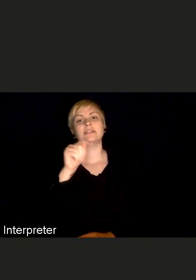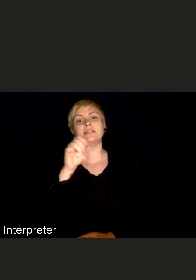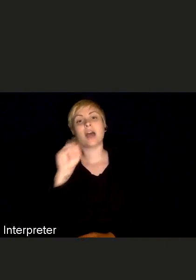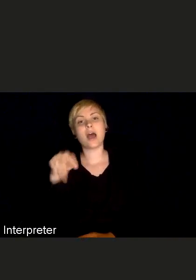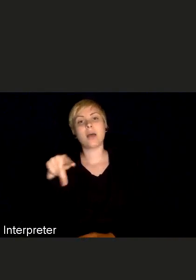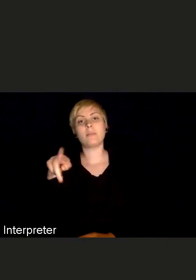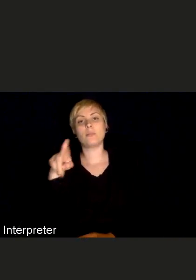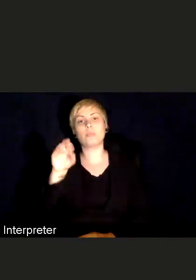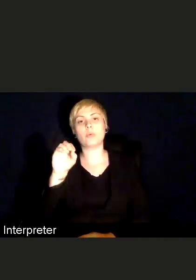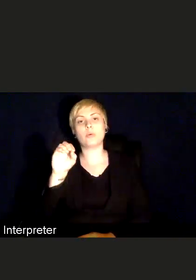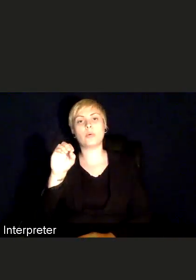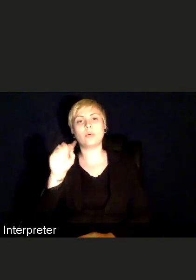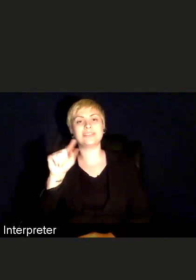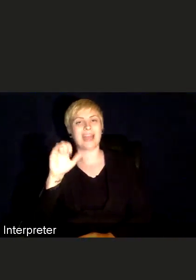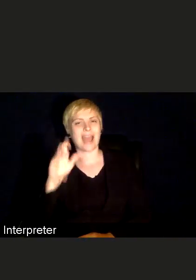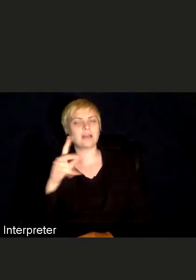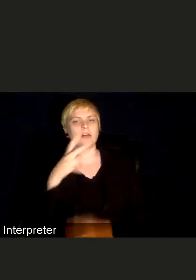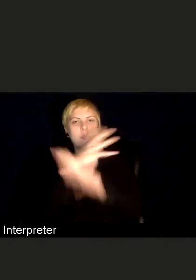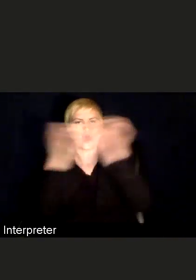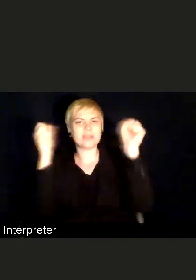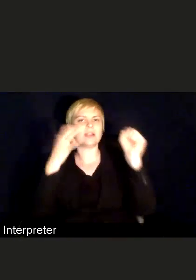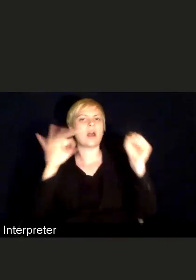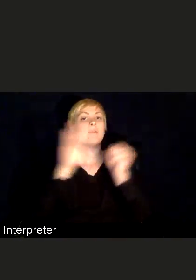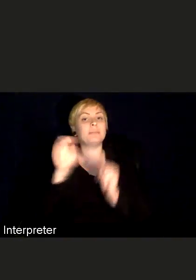president of the Beebe Medical Foundation.